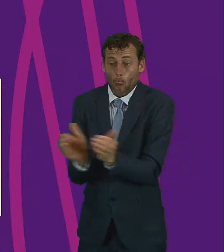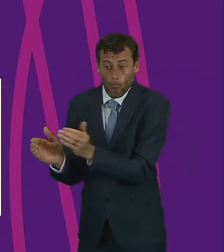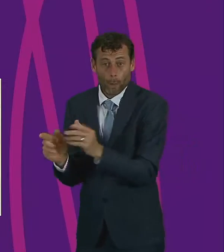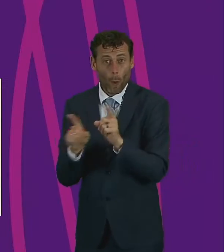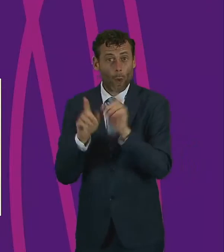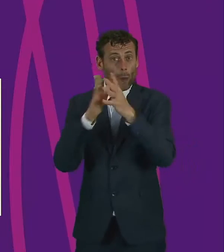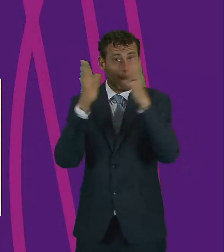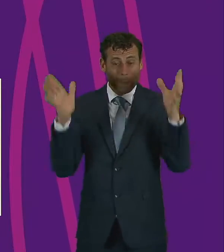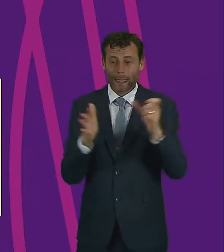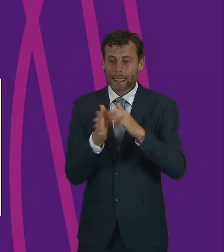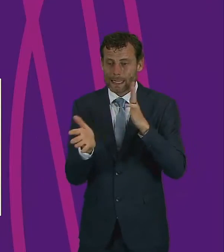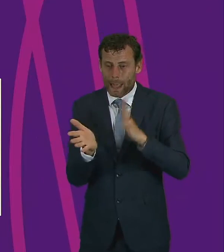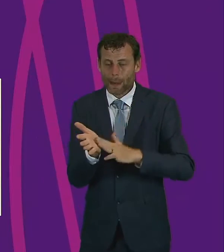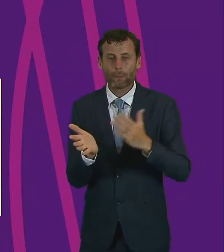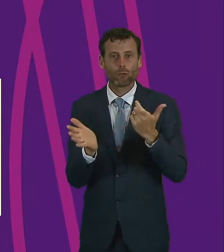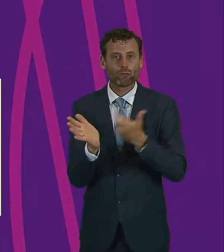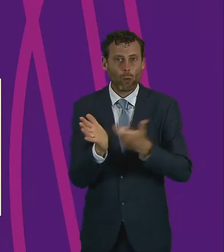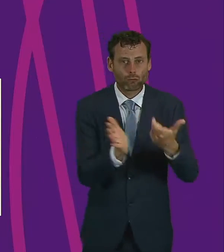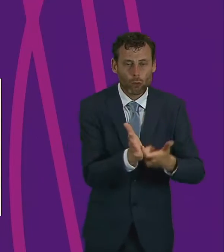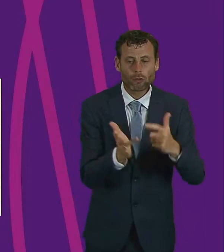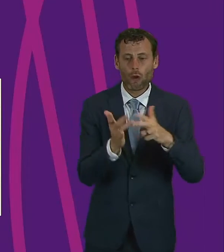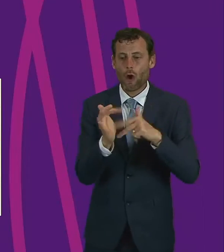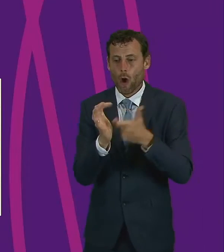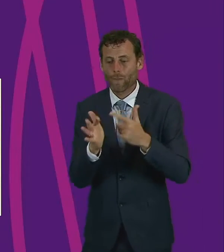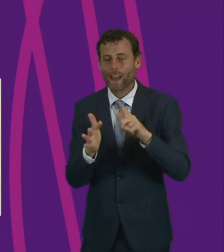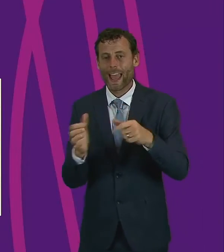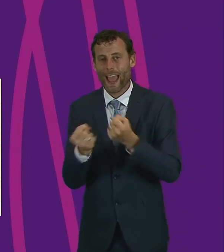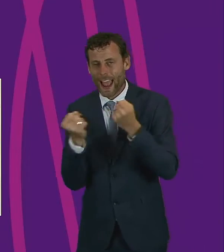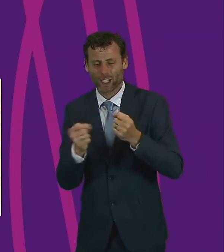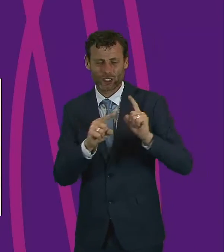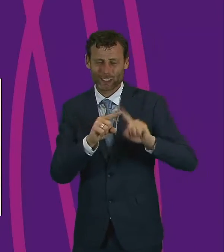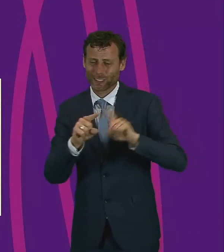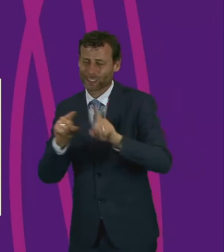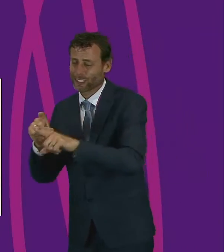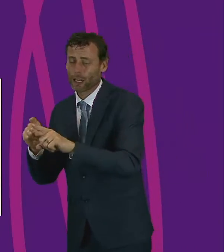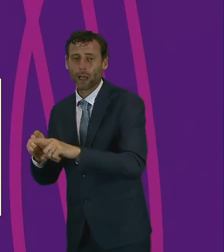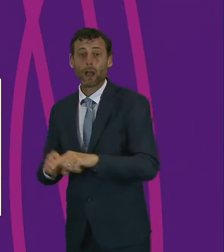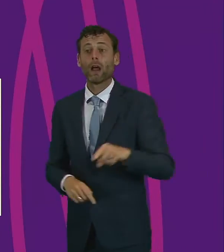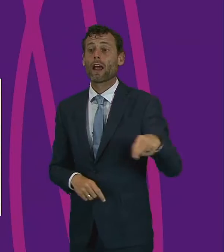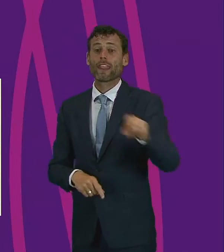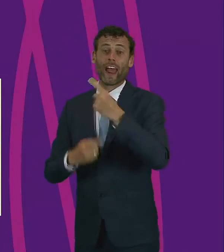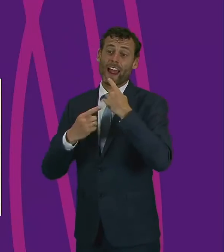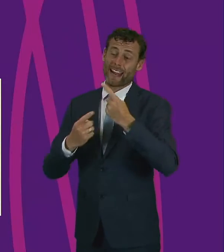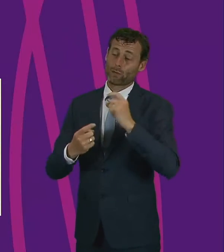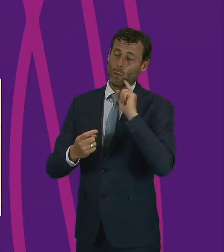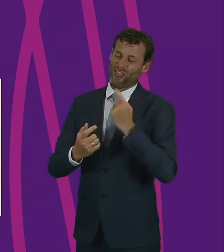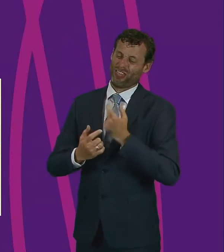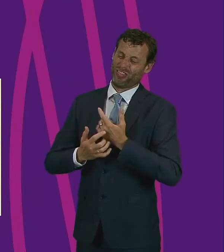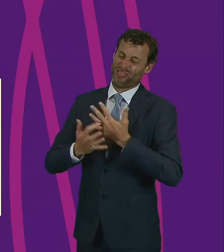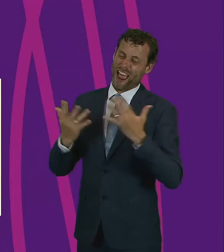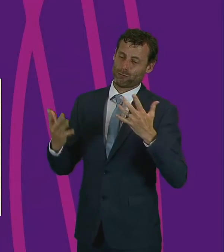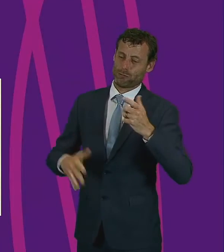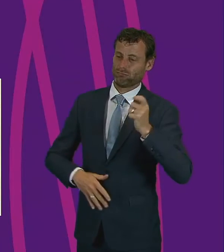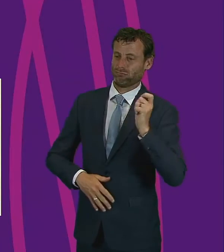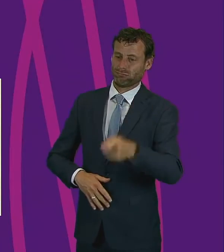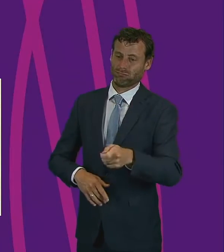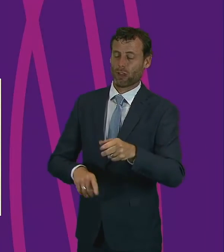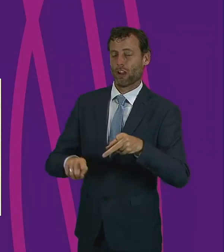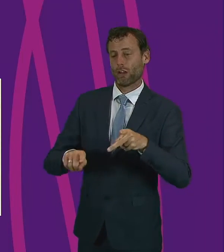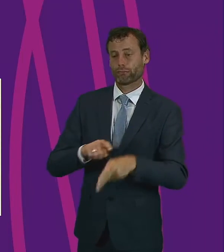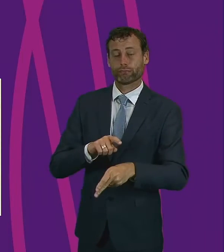British Airways, OVO Energy. The job losses are in their thousands, and unfortunately, there look like more to come. So I